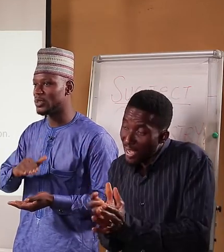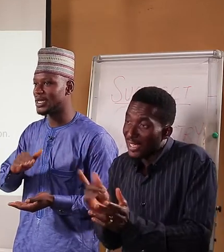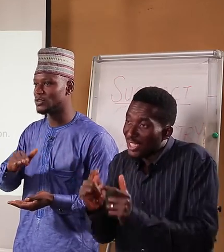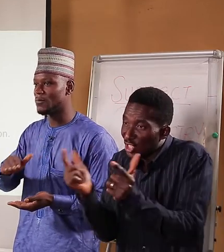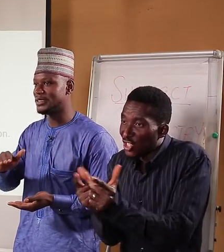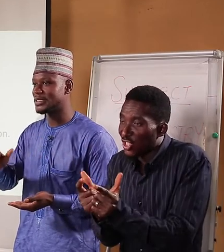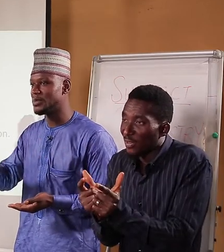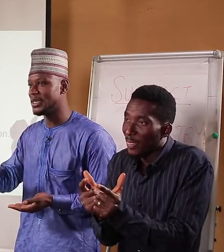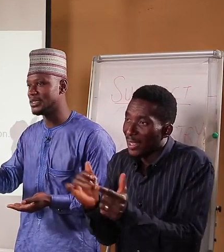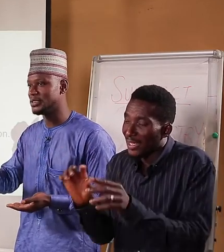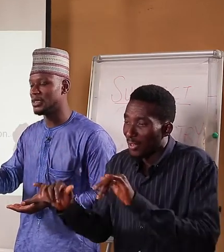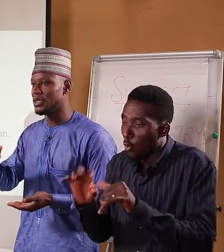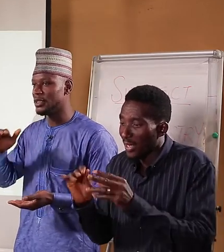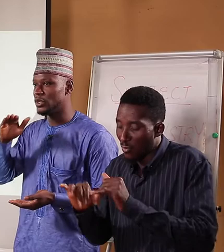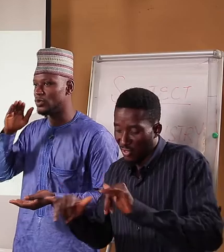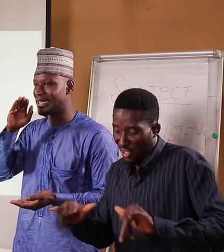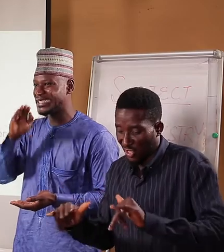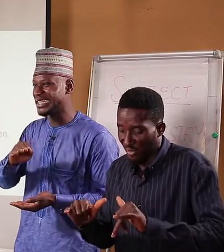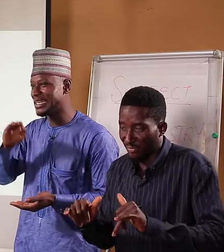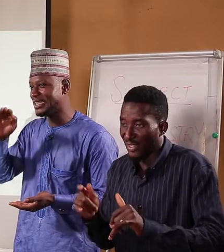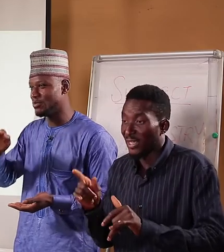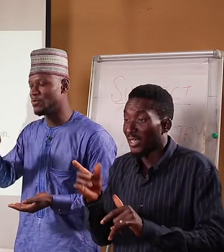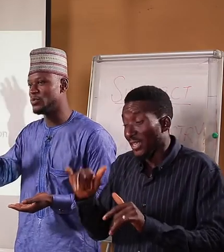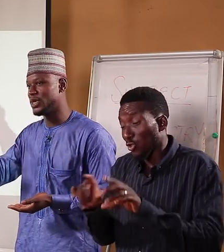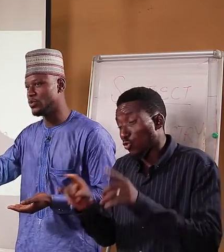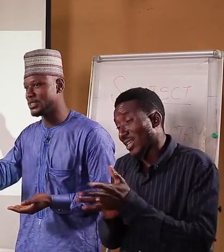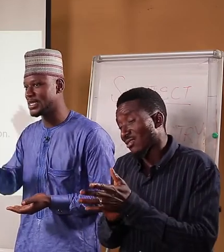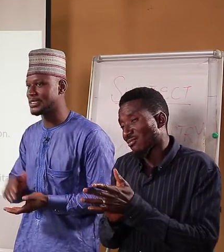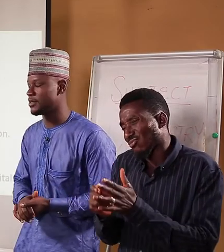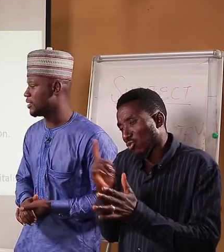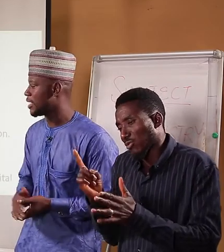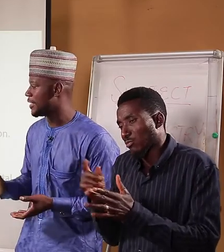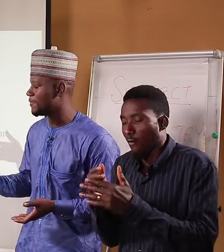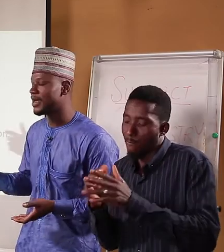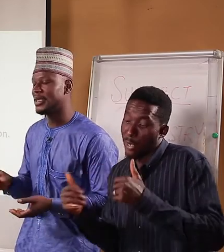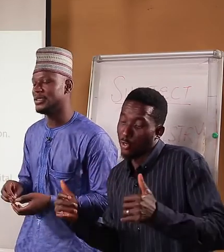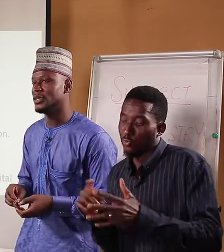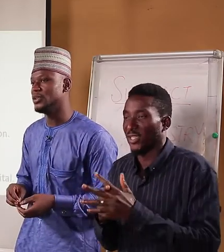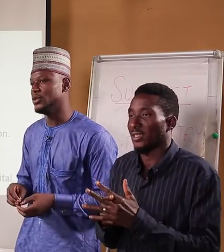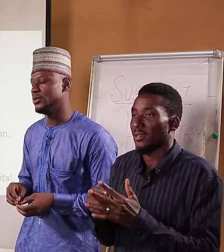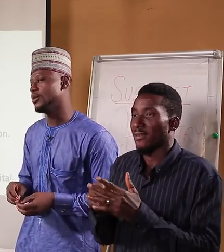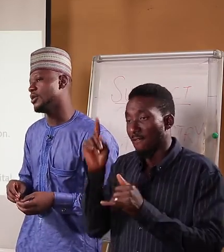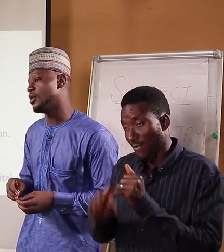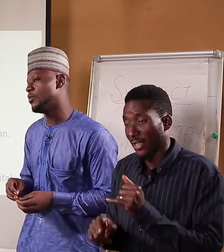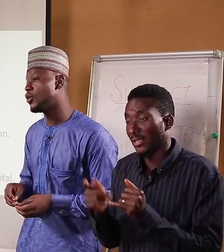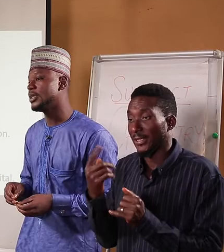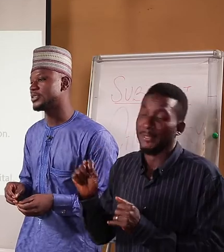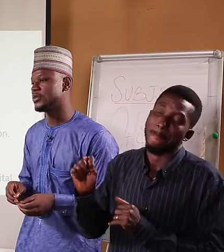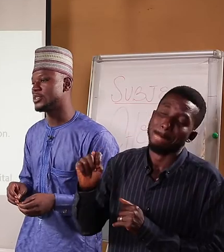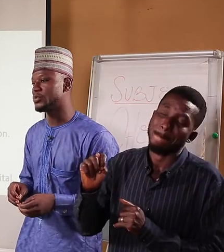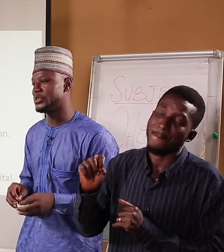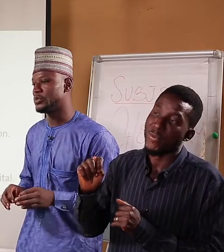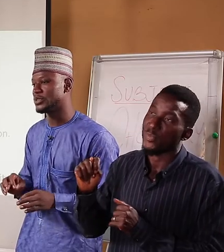that are orbitals of the same energy, then they do that singly before pairing will start. And then finally, the